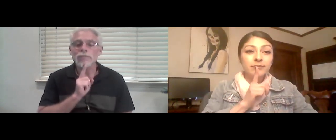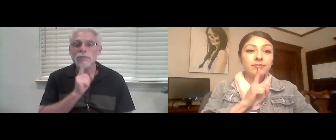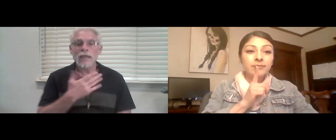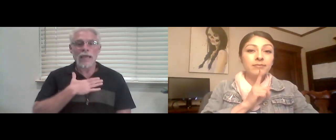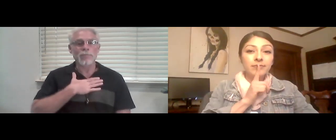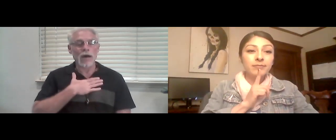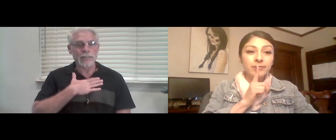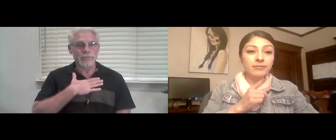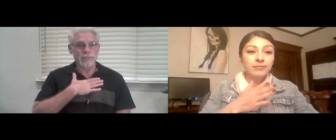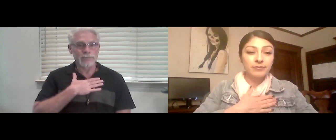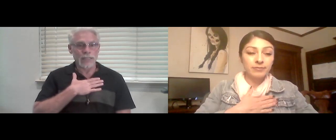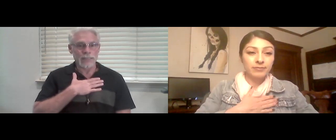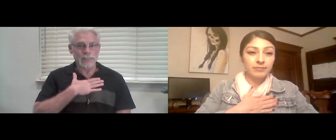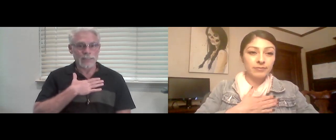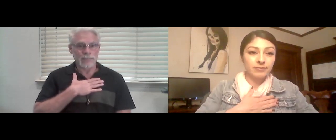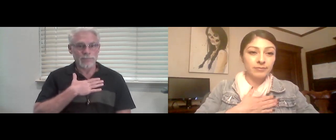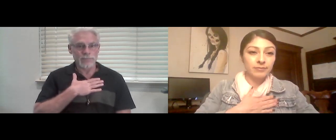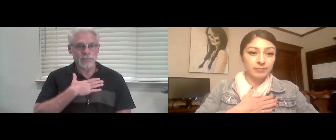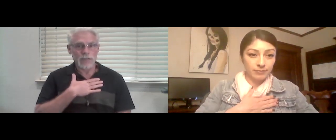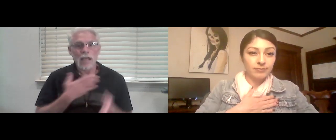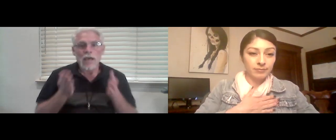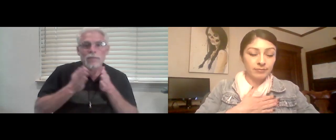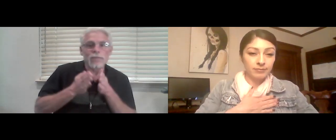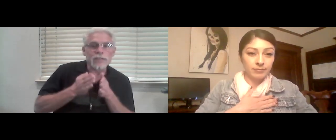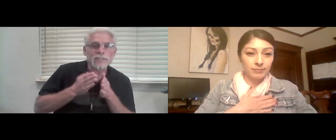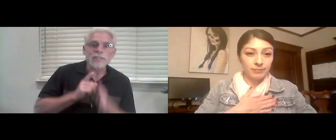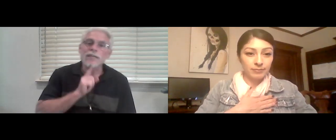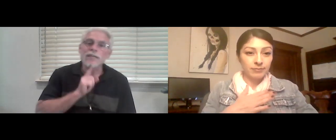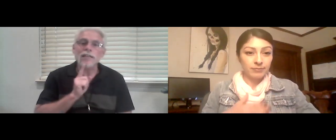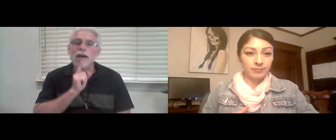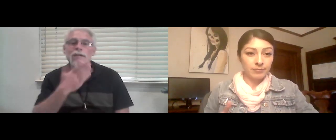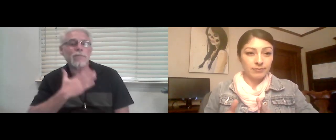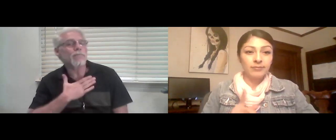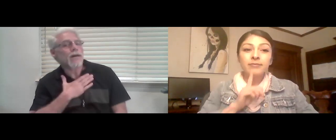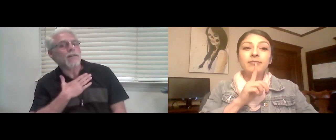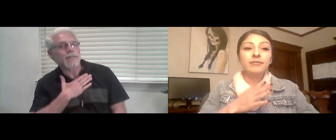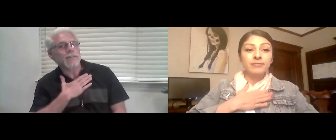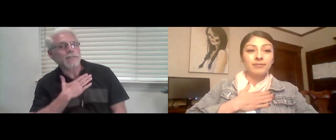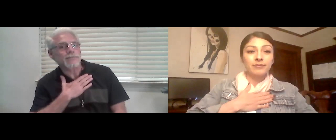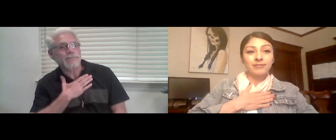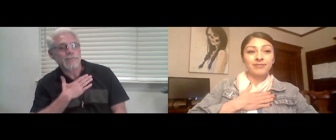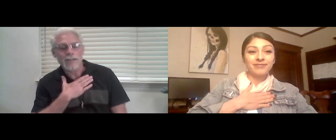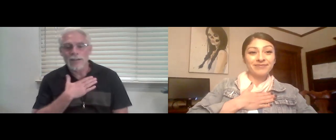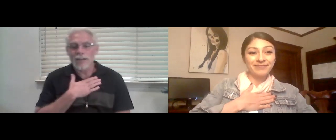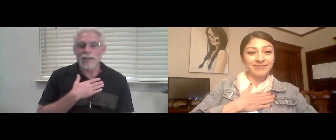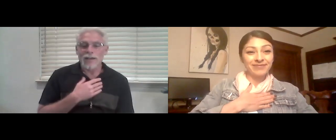up, and mine, like this. This little light of mine,